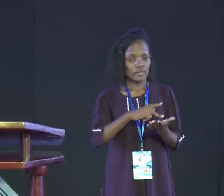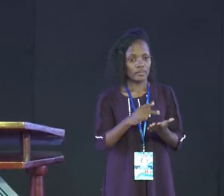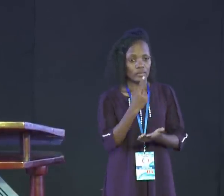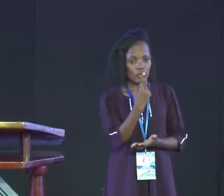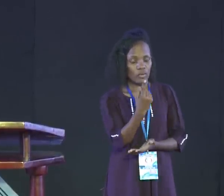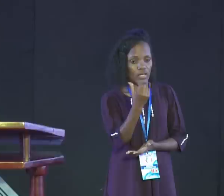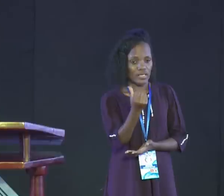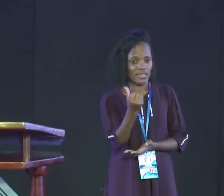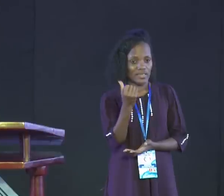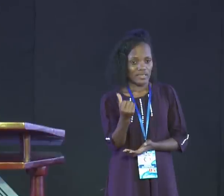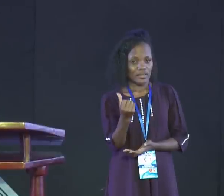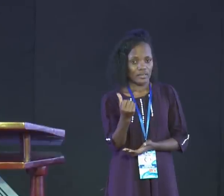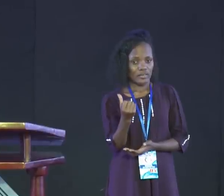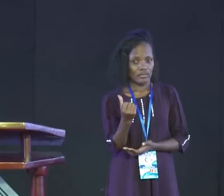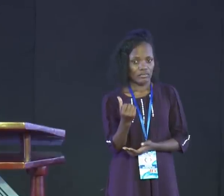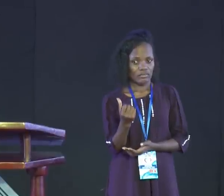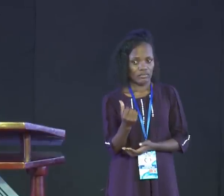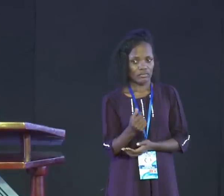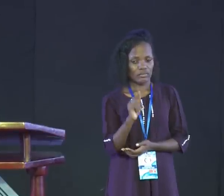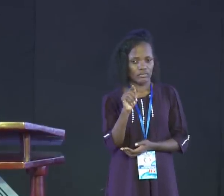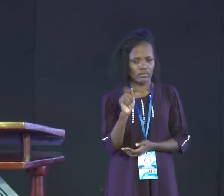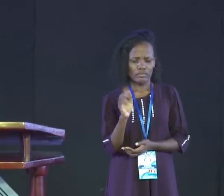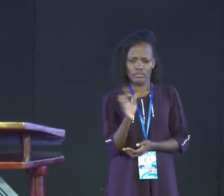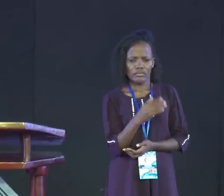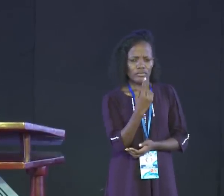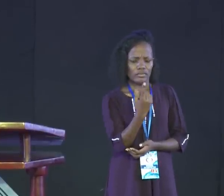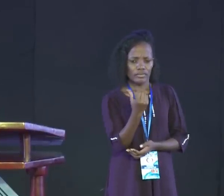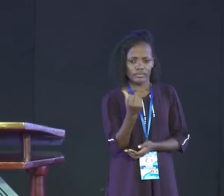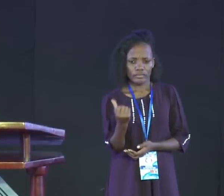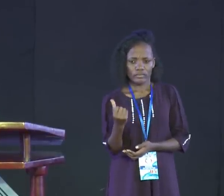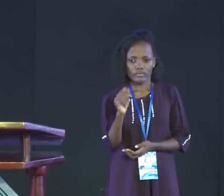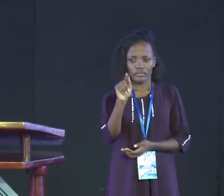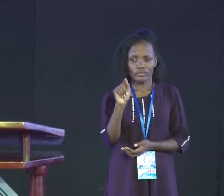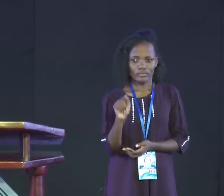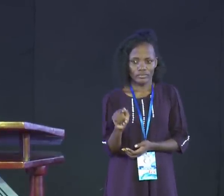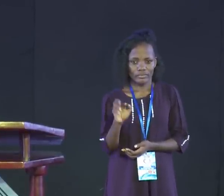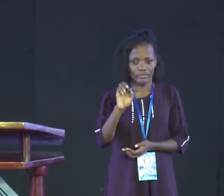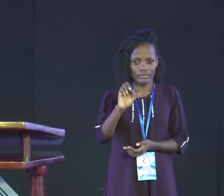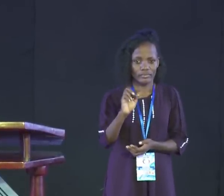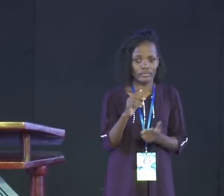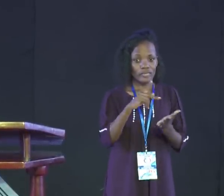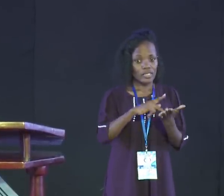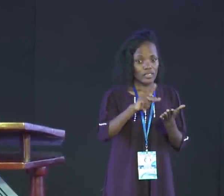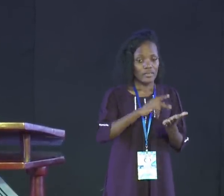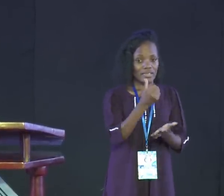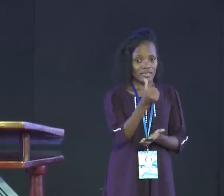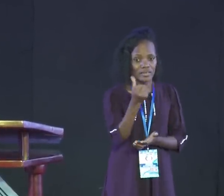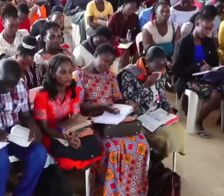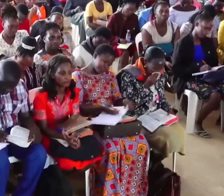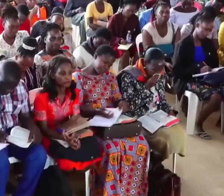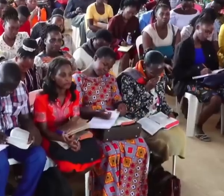The Bible says in Psalm 66 verse 8, you have caused men to tread over our